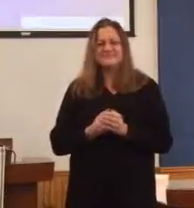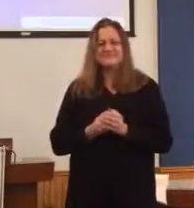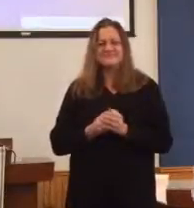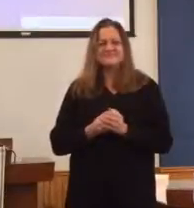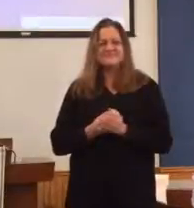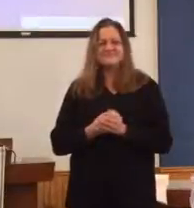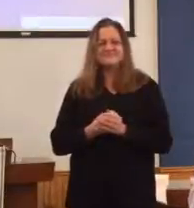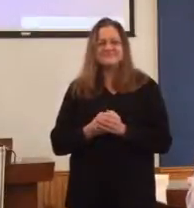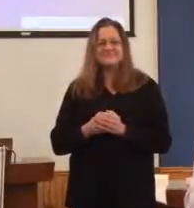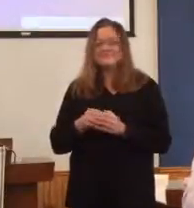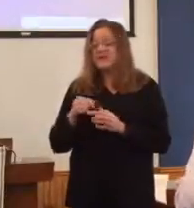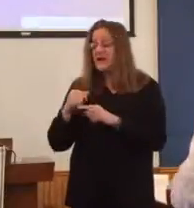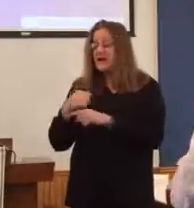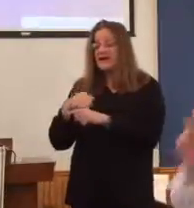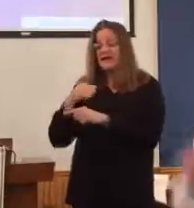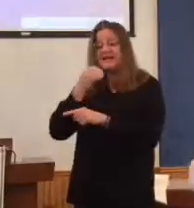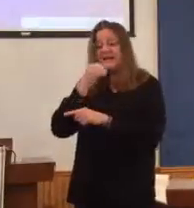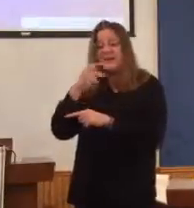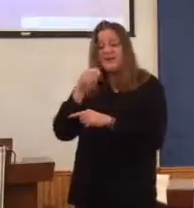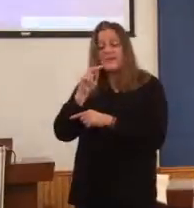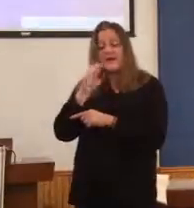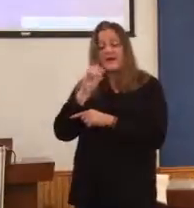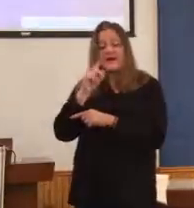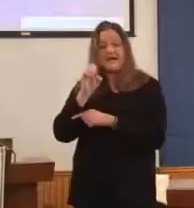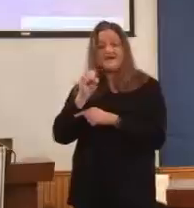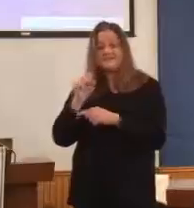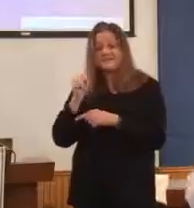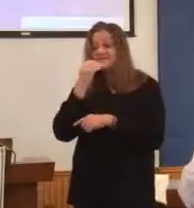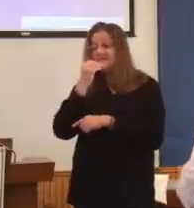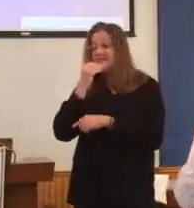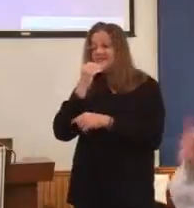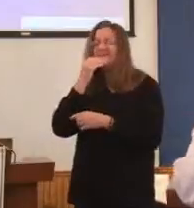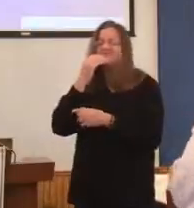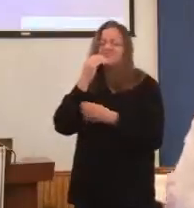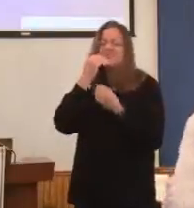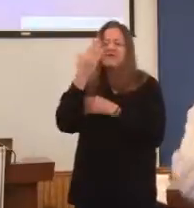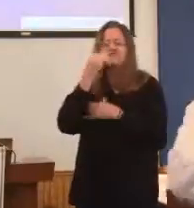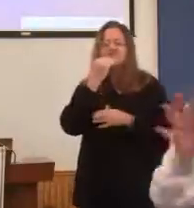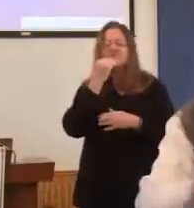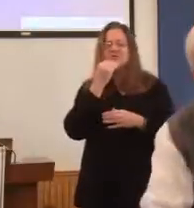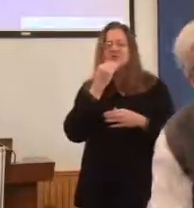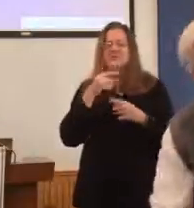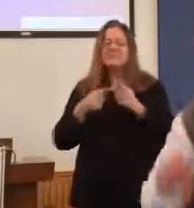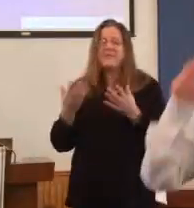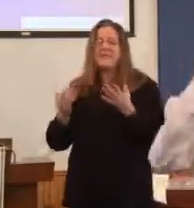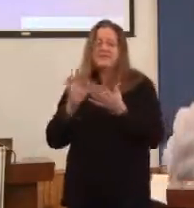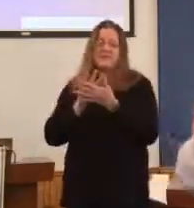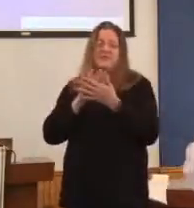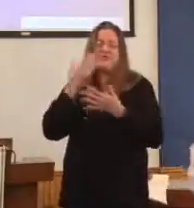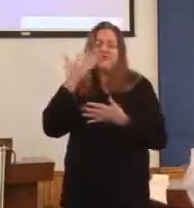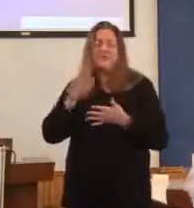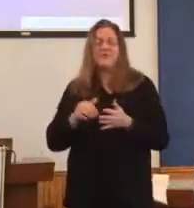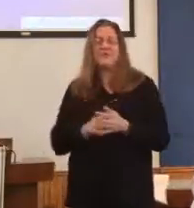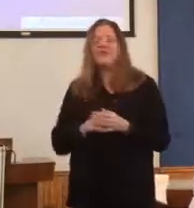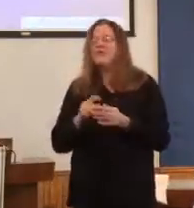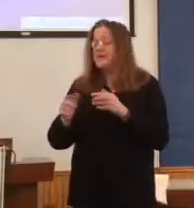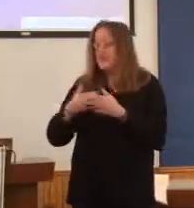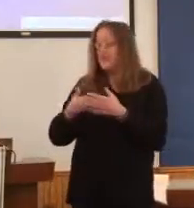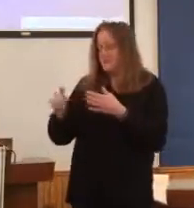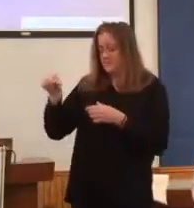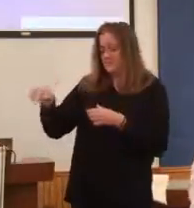And not only had he not eaten pancakes, he had not been there. I guess it would have been Blinny. But anyway, he hadn't been